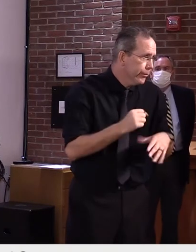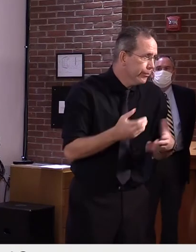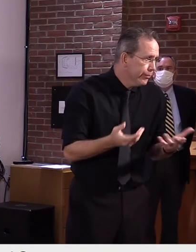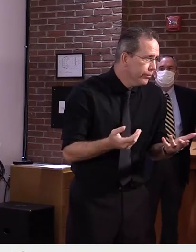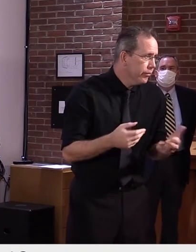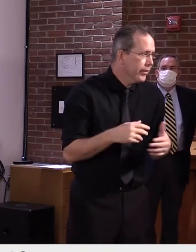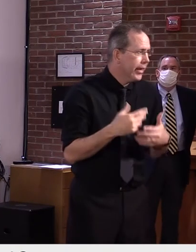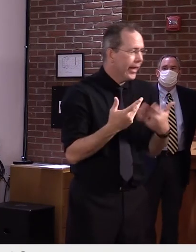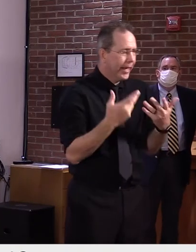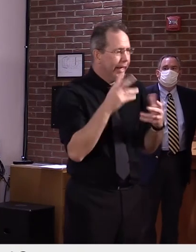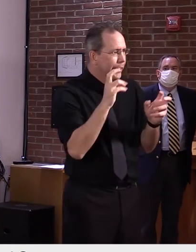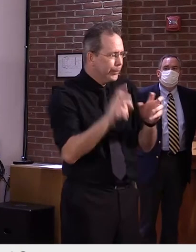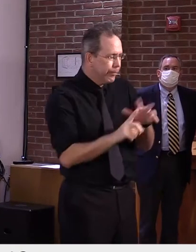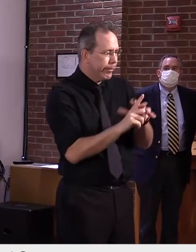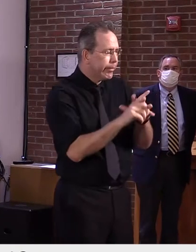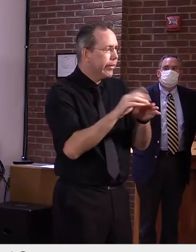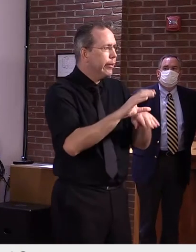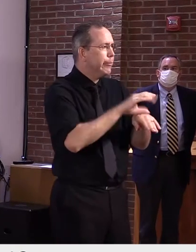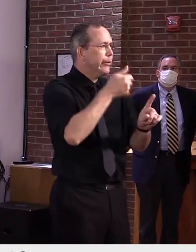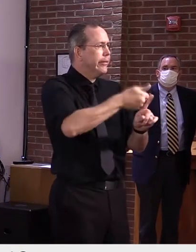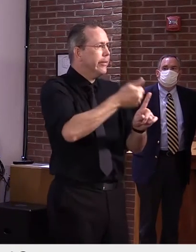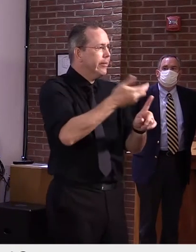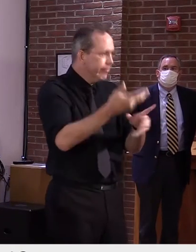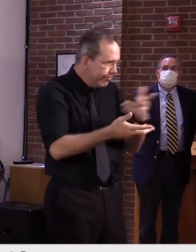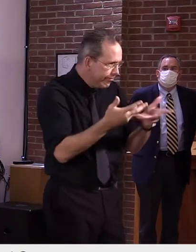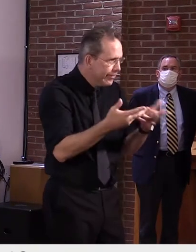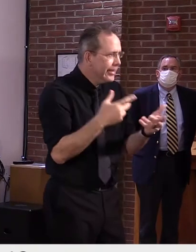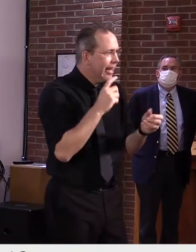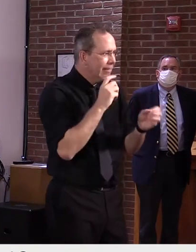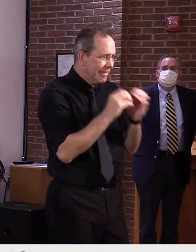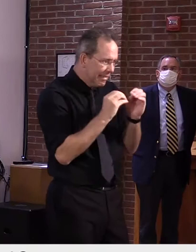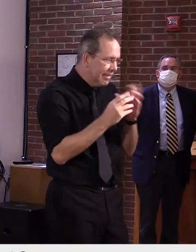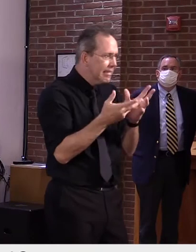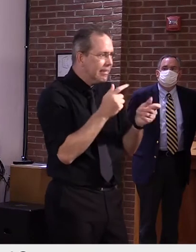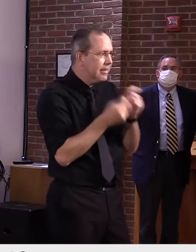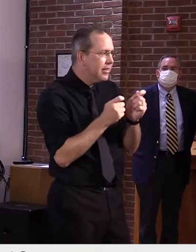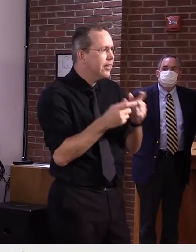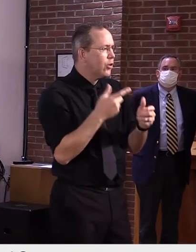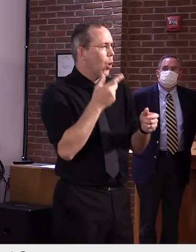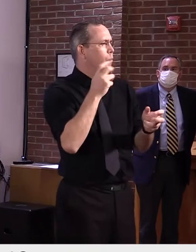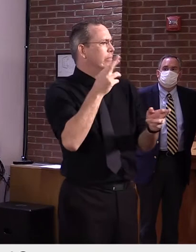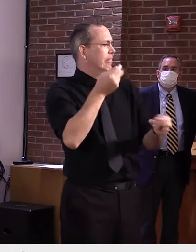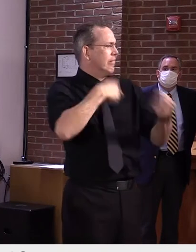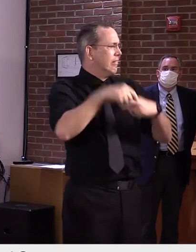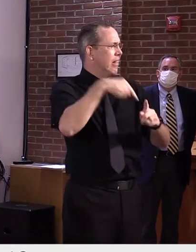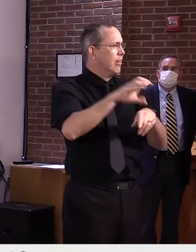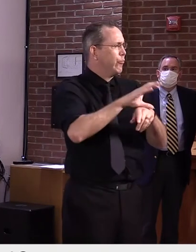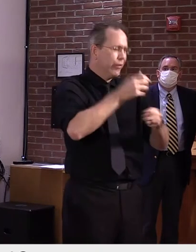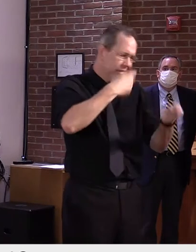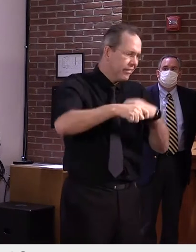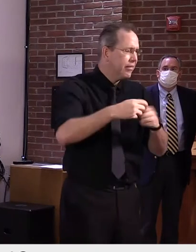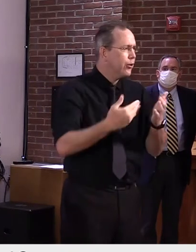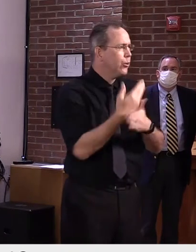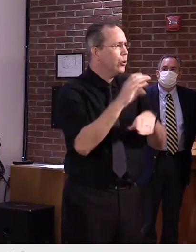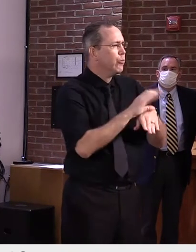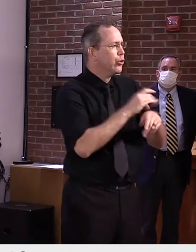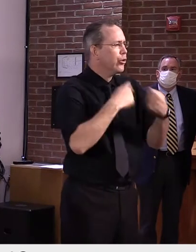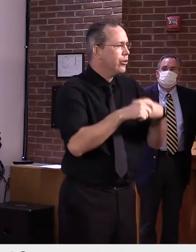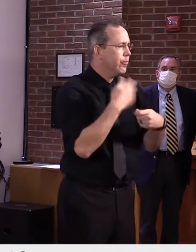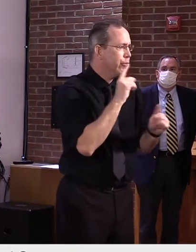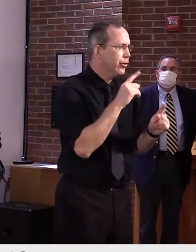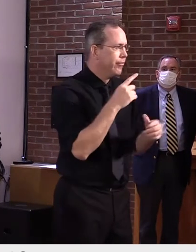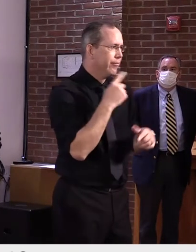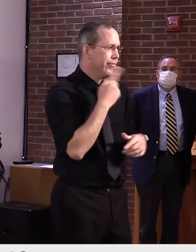foreseeable future we're hoping that on the federal level because we're not the only state that is experiencing this in fact